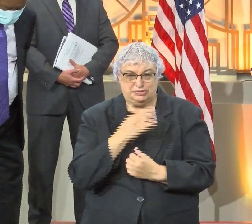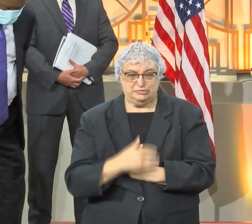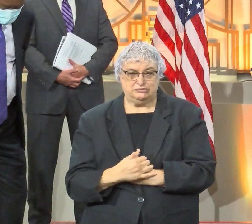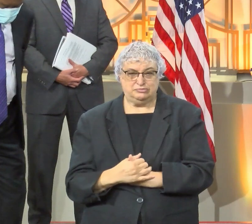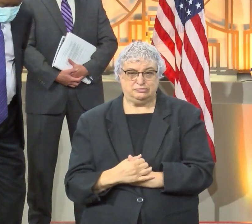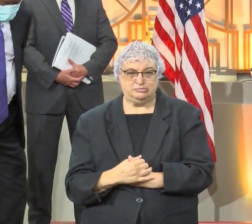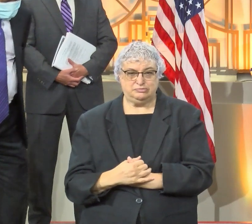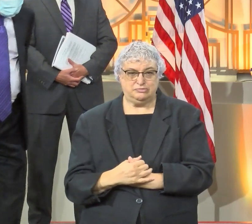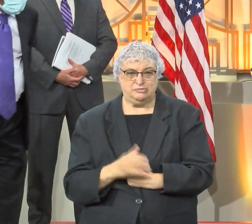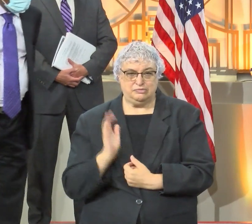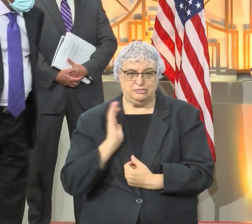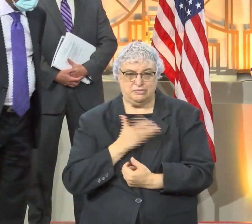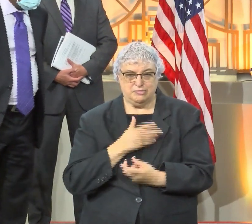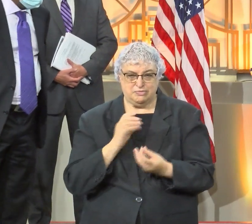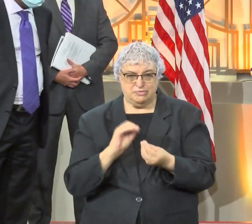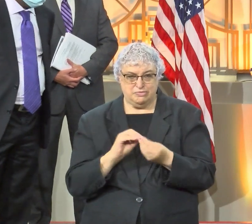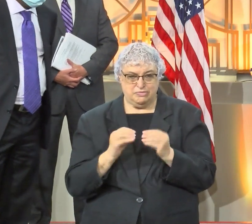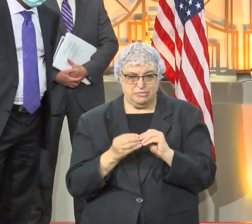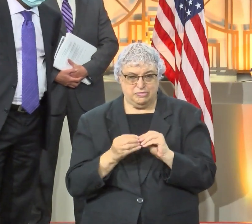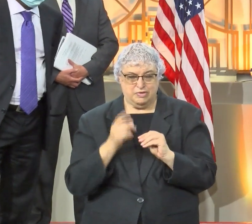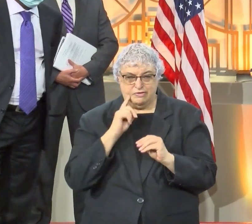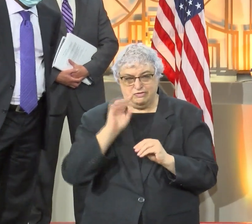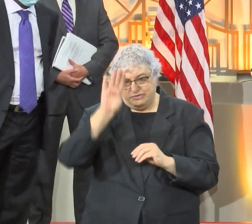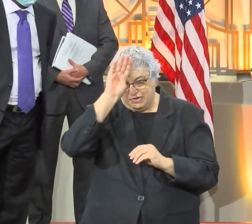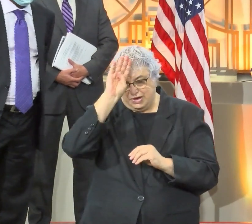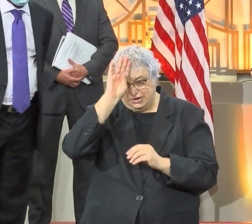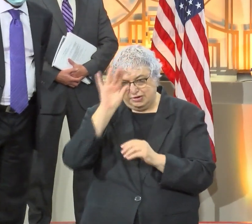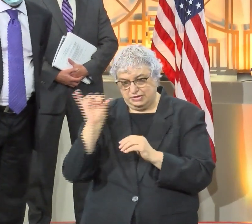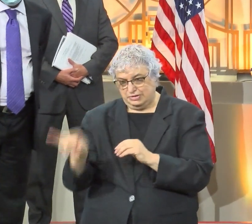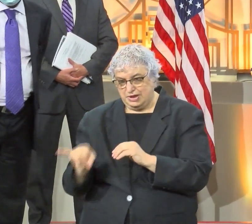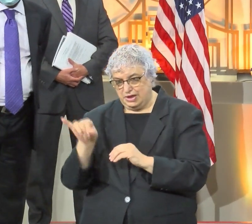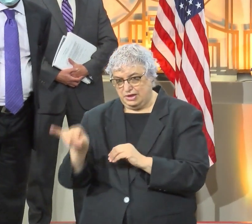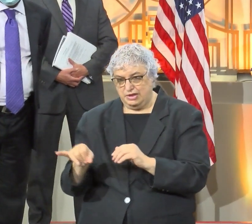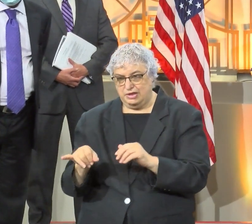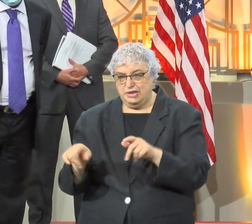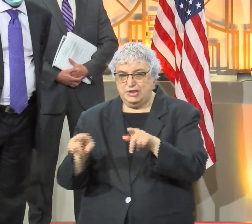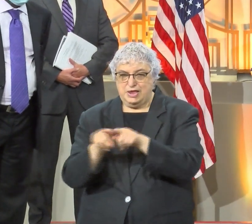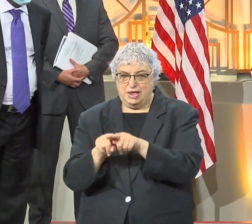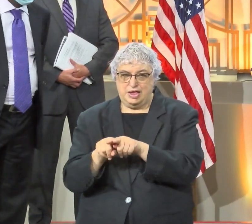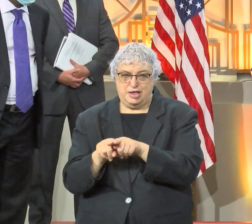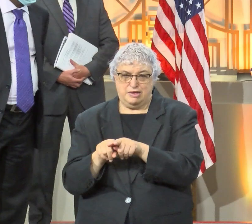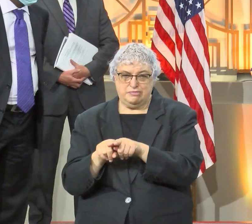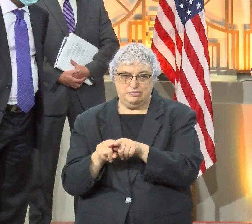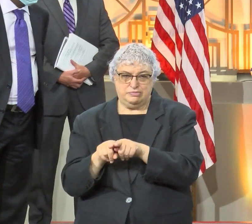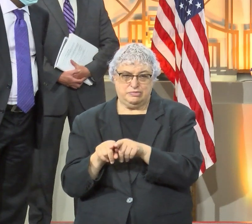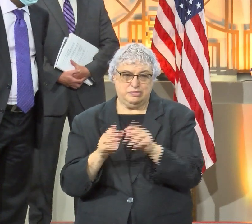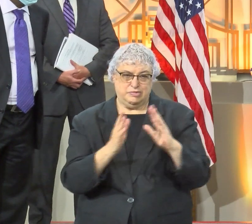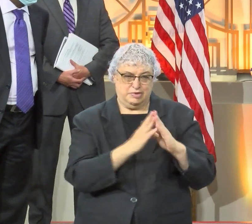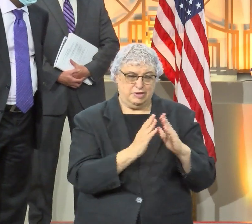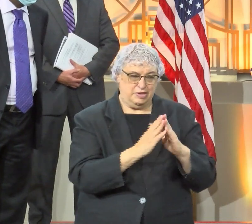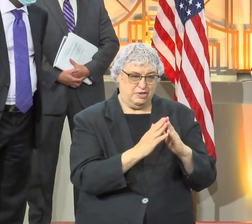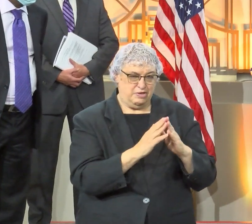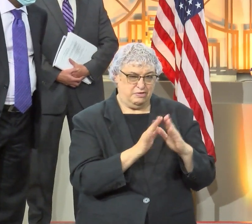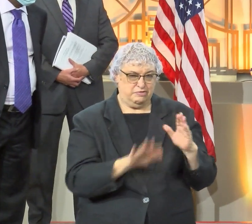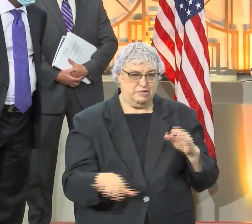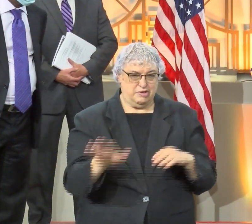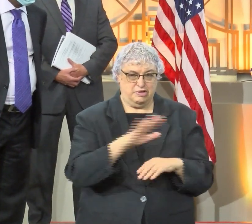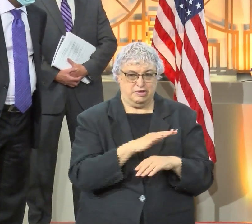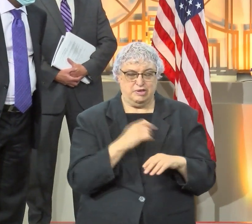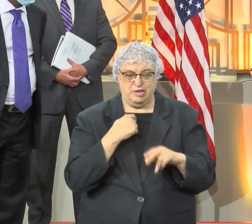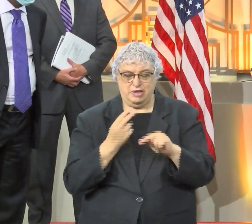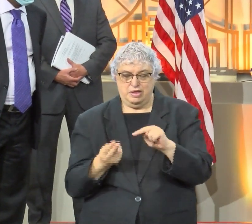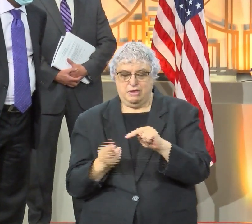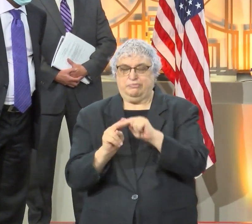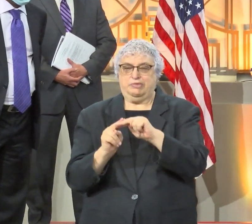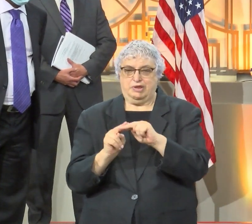Our numbers, for our firefighters in quarantine, are following the same trends as the cities overall, and we've had an